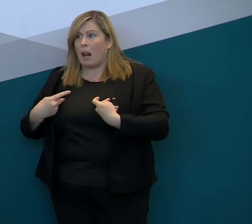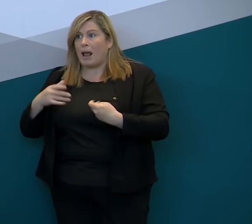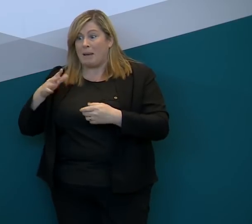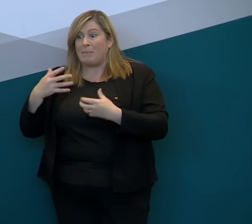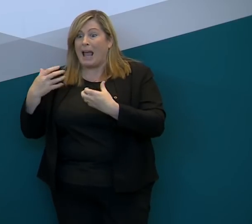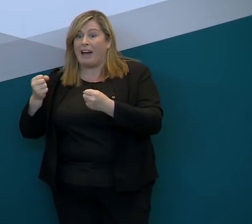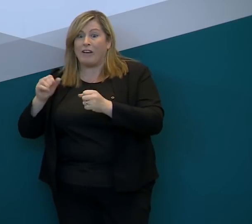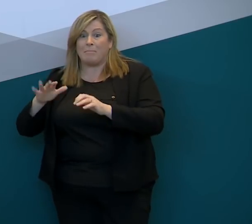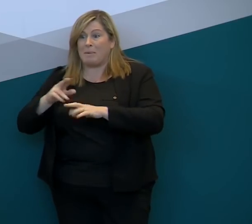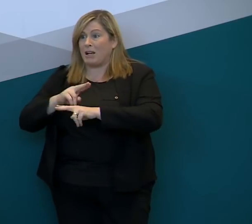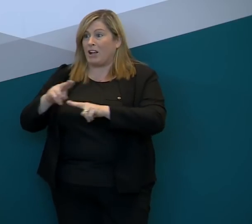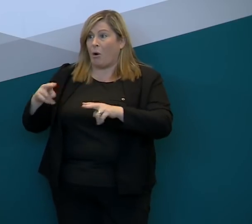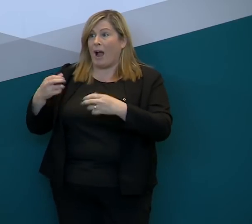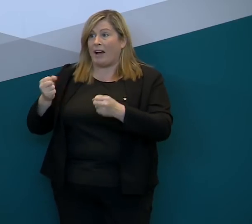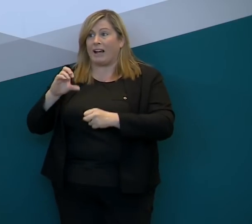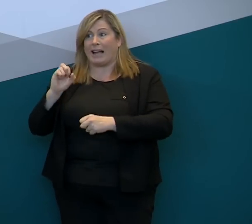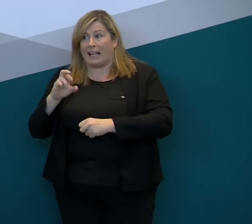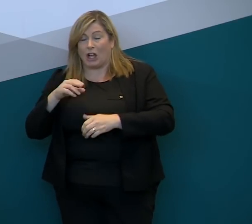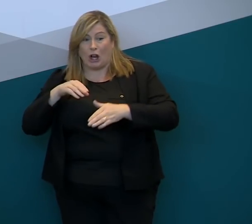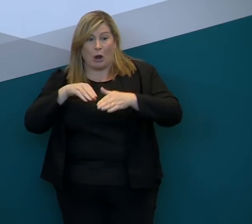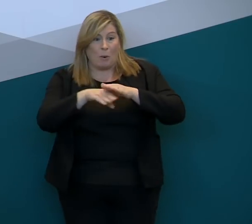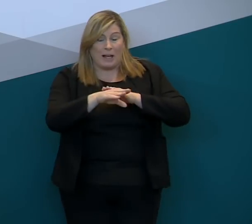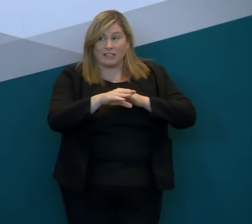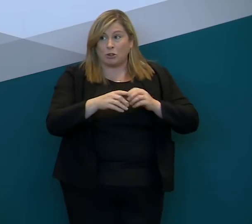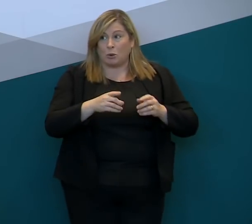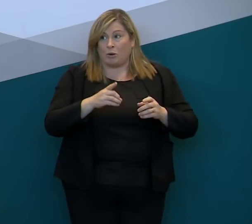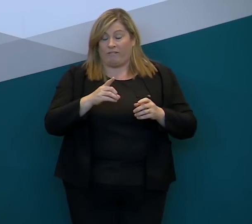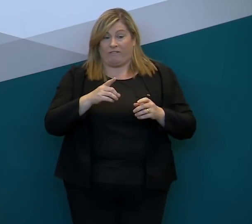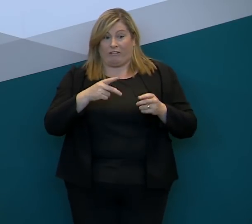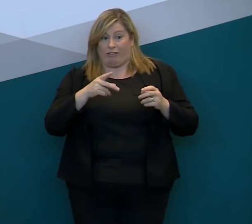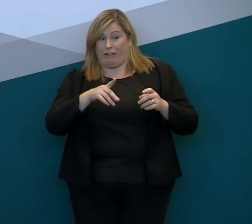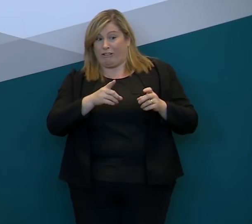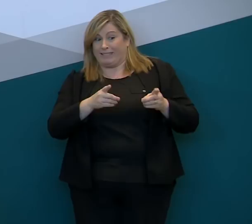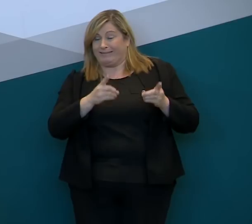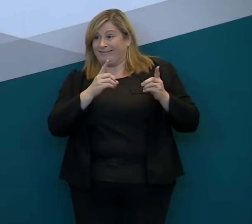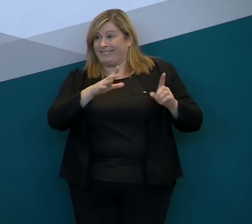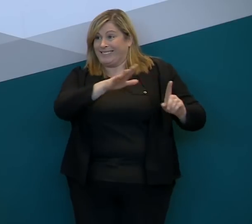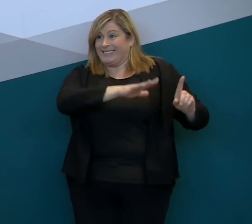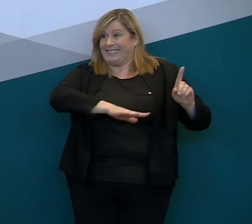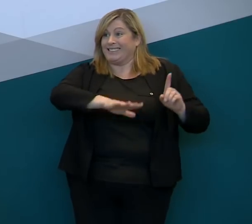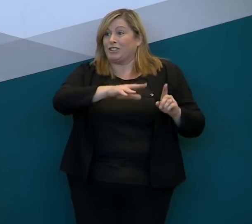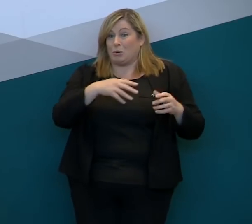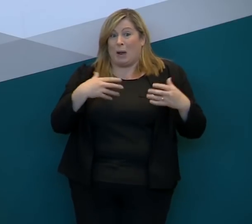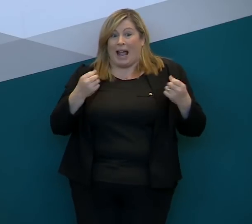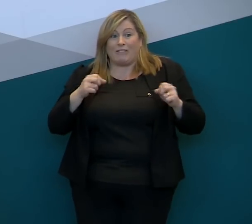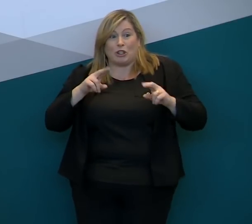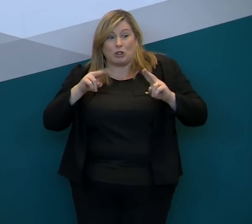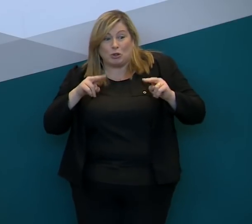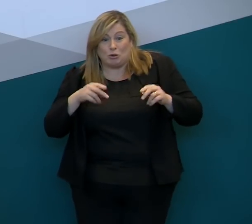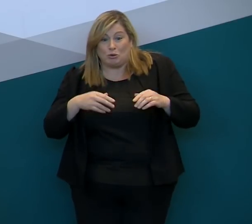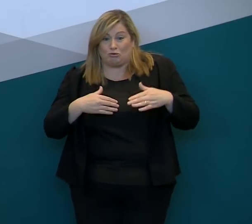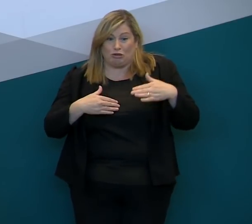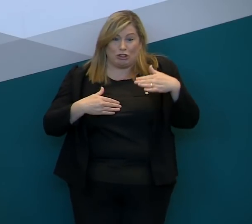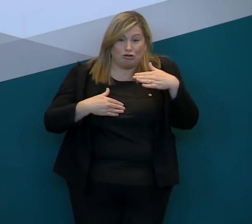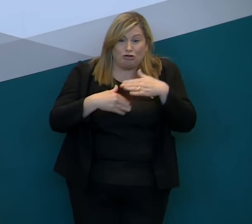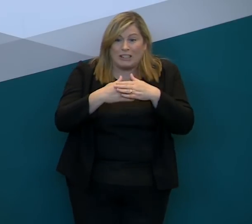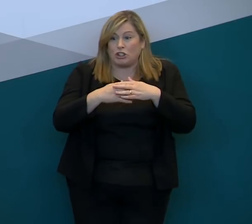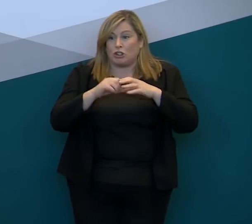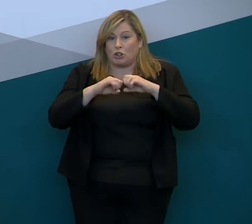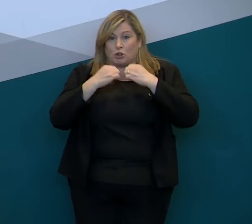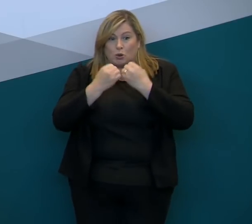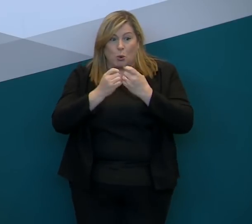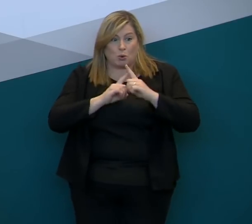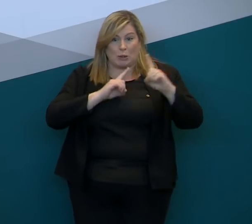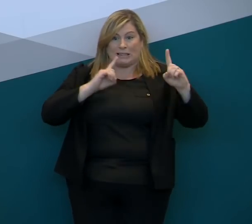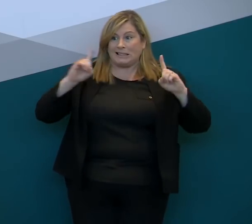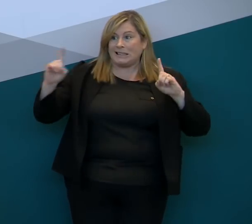in the worst case scenario, start another outbreak. And there are new restrictions in place. There's social distancing, and that